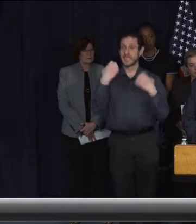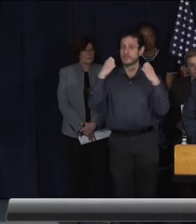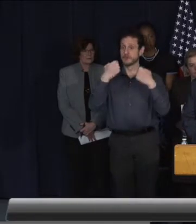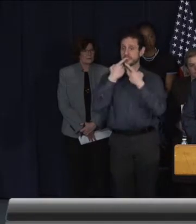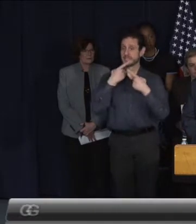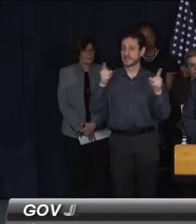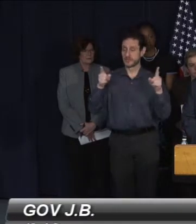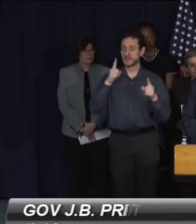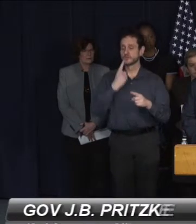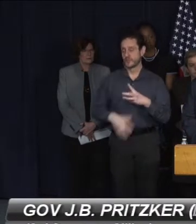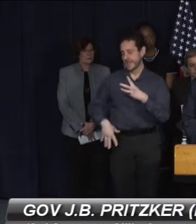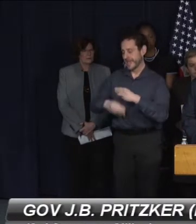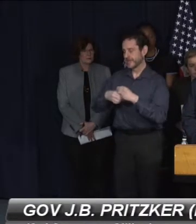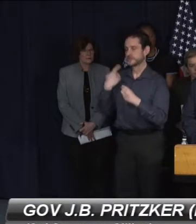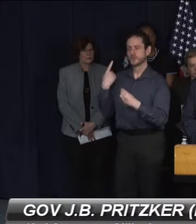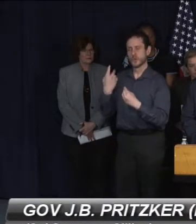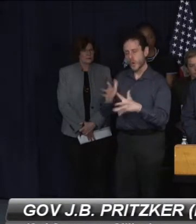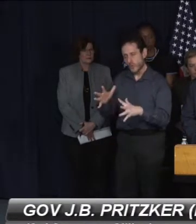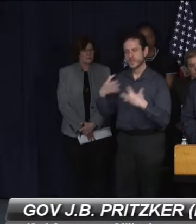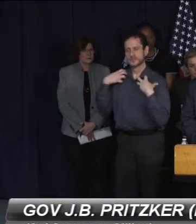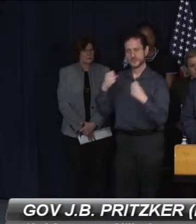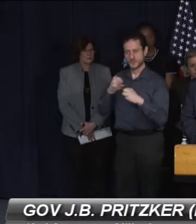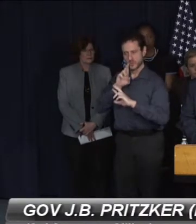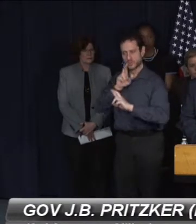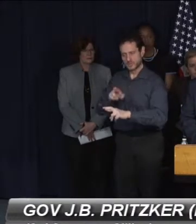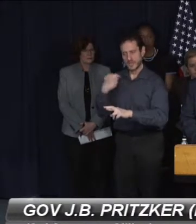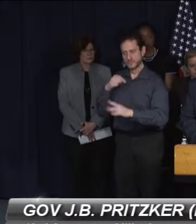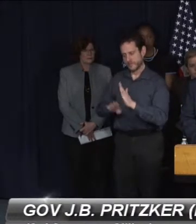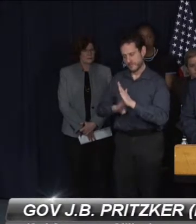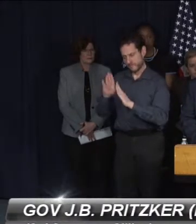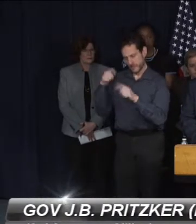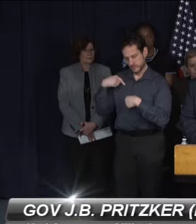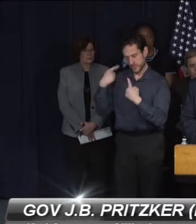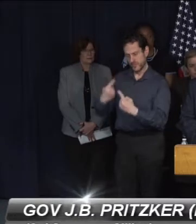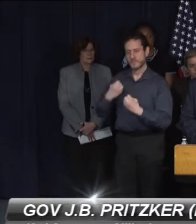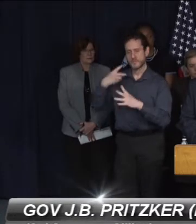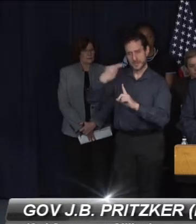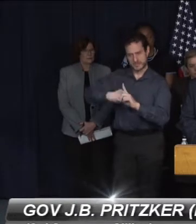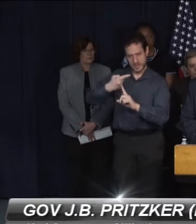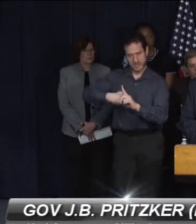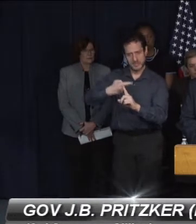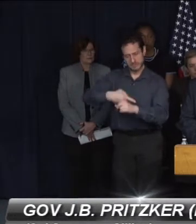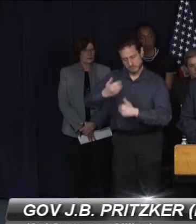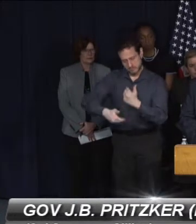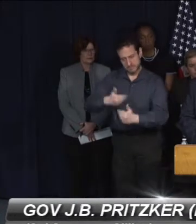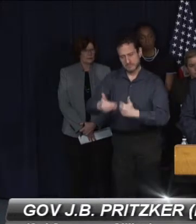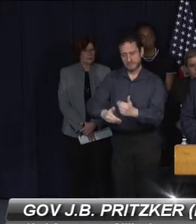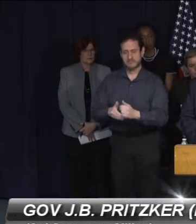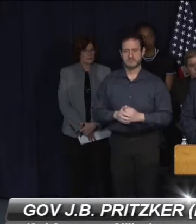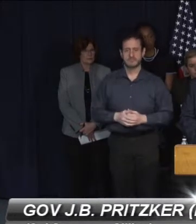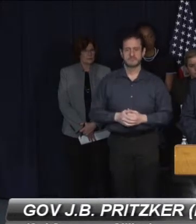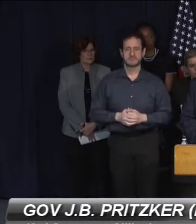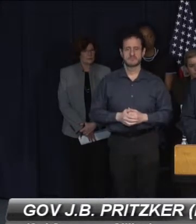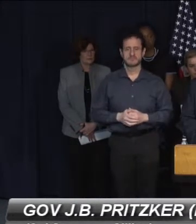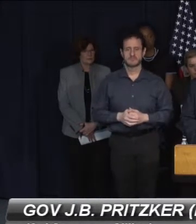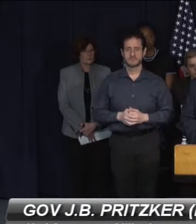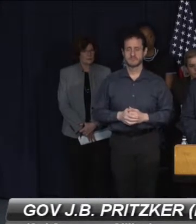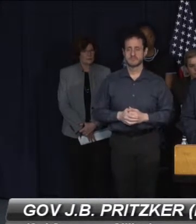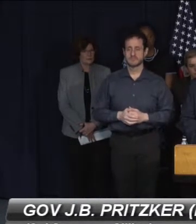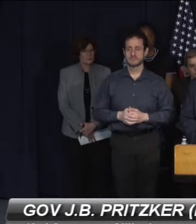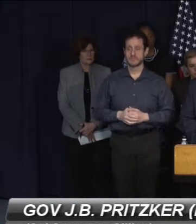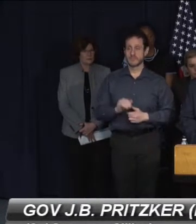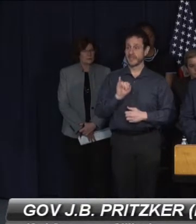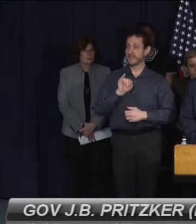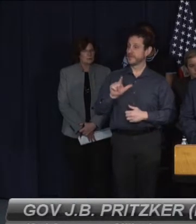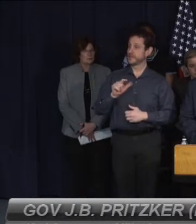robust response that has been developed over many months and is well underway. We have one of the strongest public